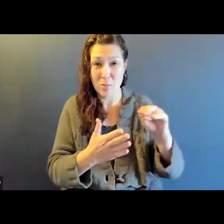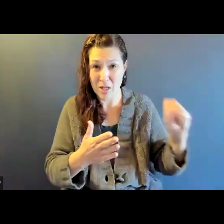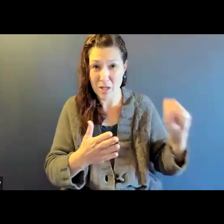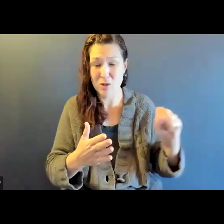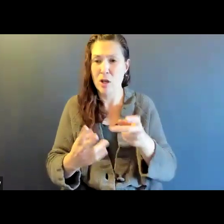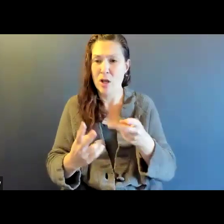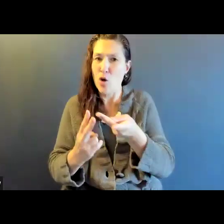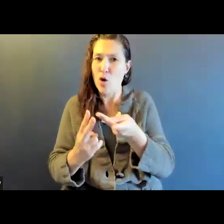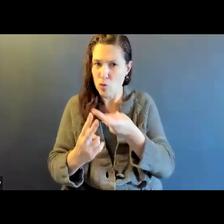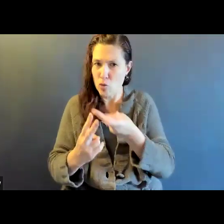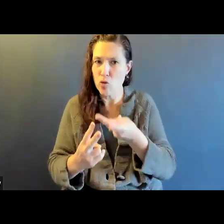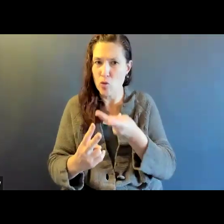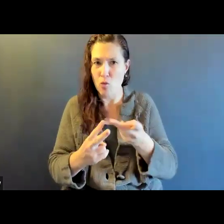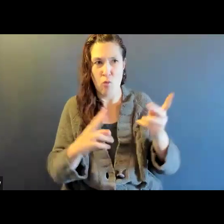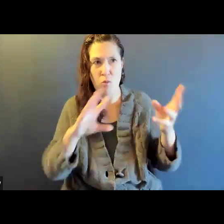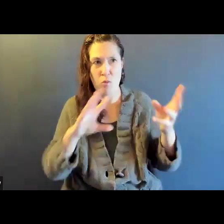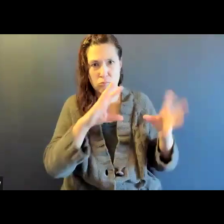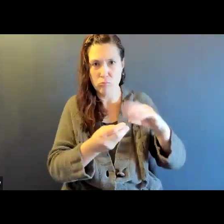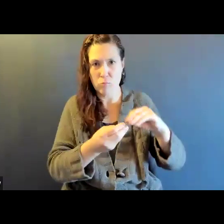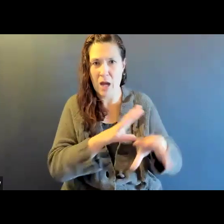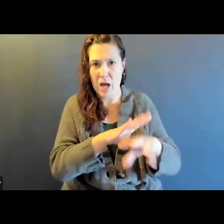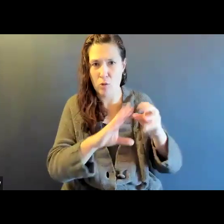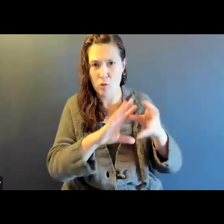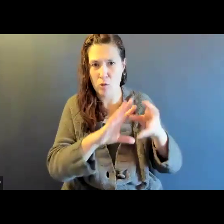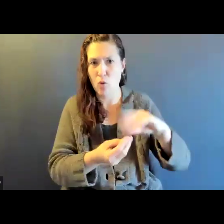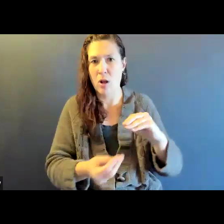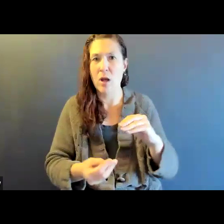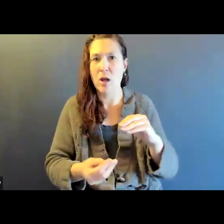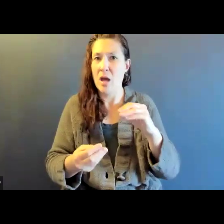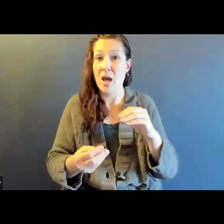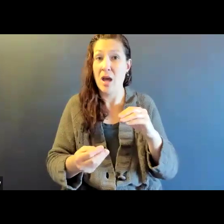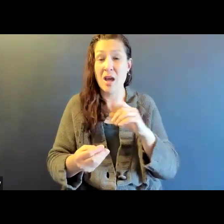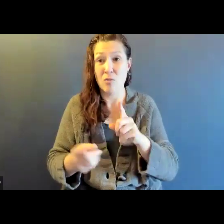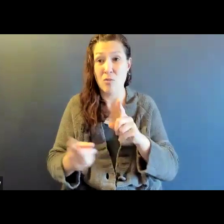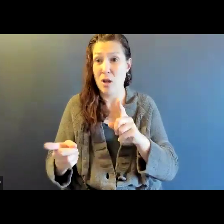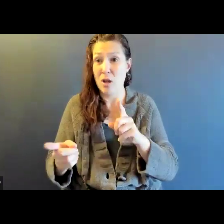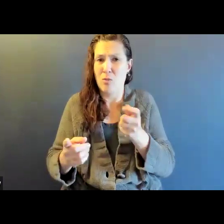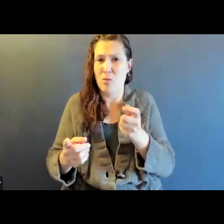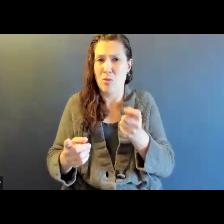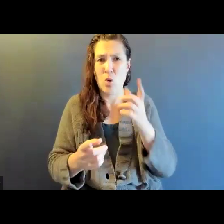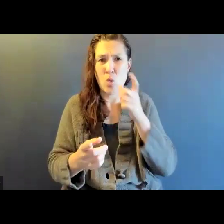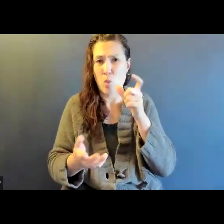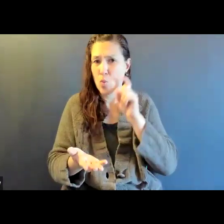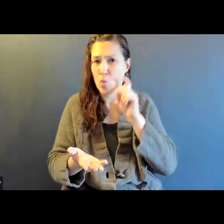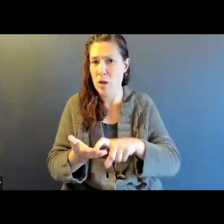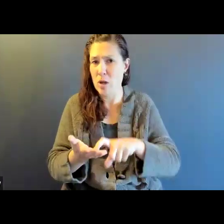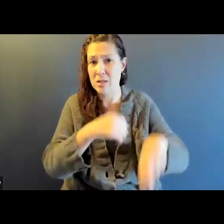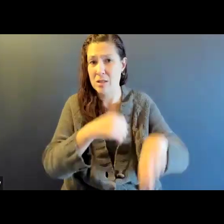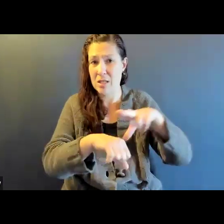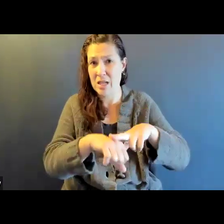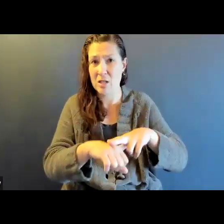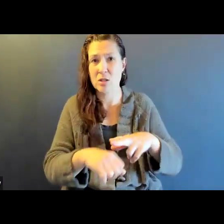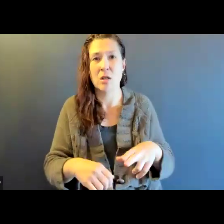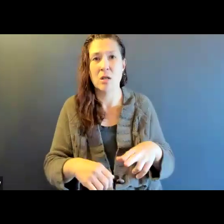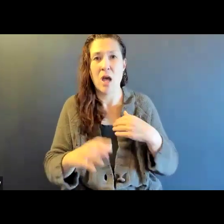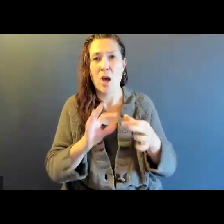among 202 recognized nationwide for this status. Through unified soccer and basketball teams,